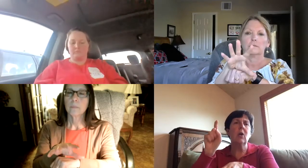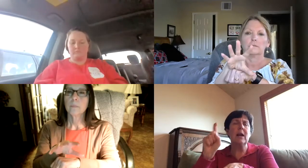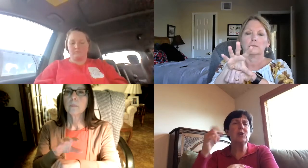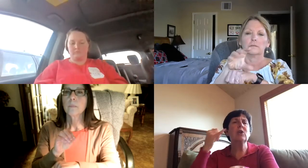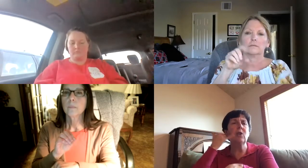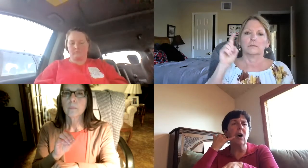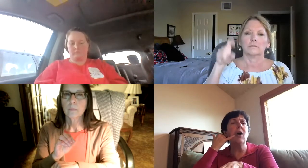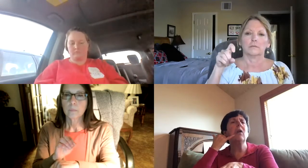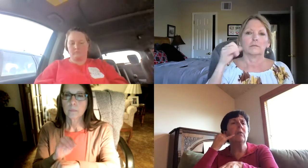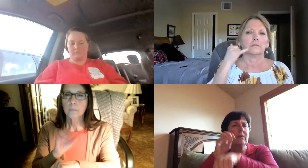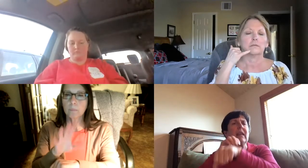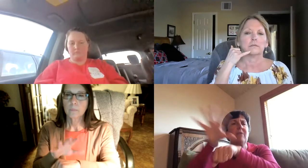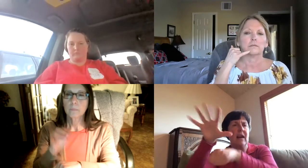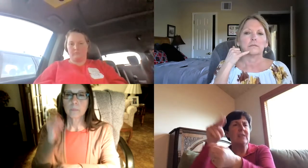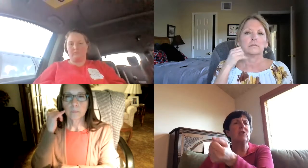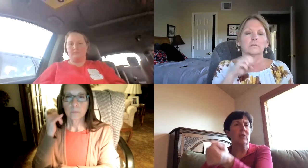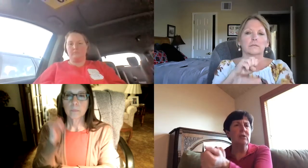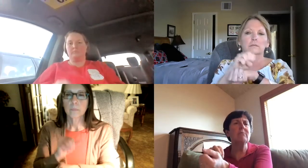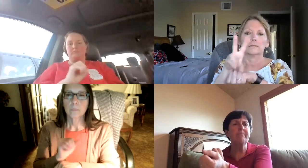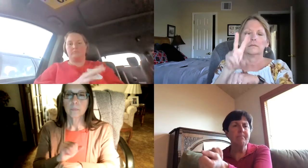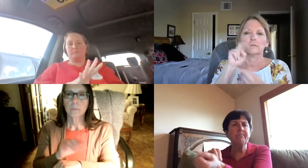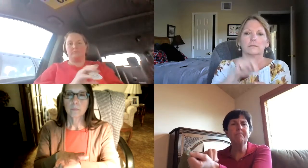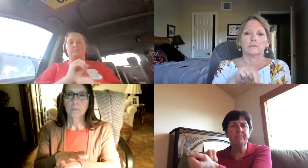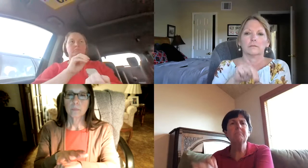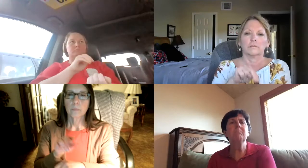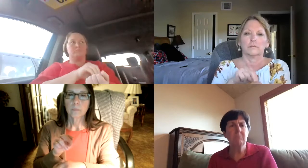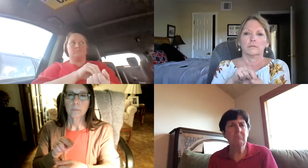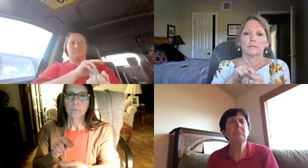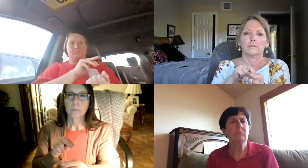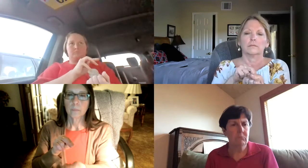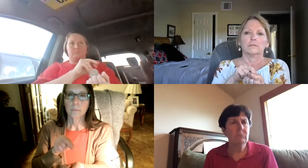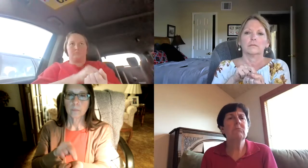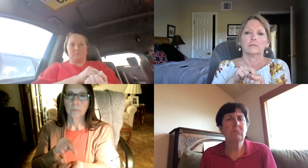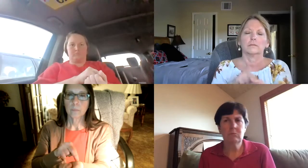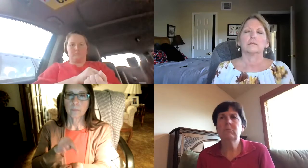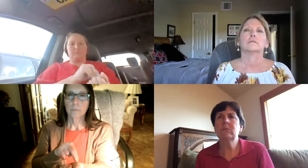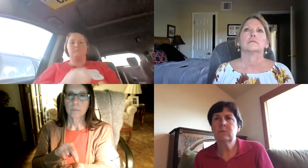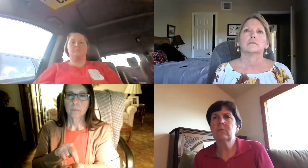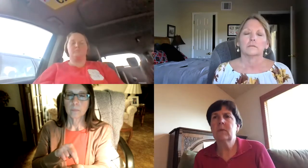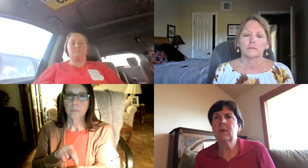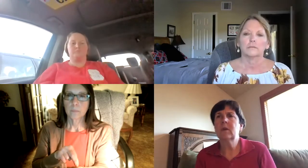So I should call the advice nurse.